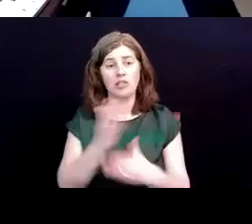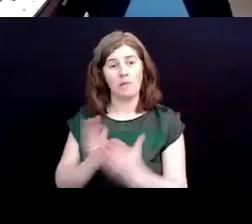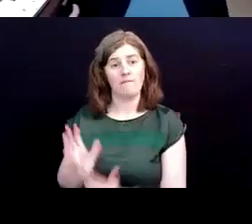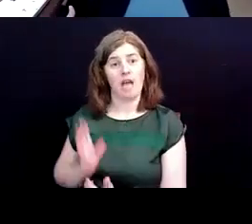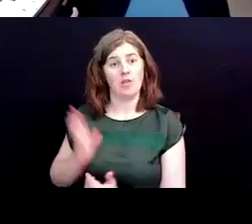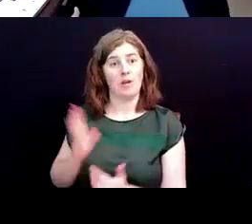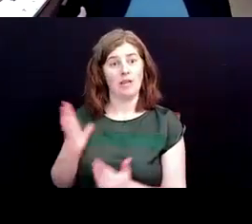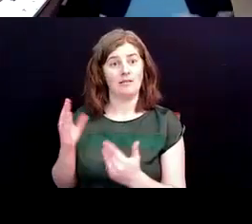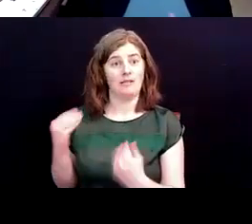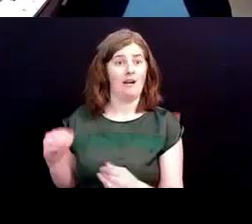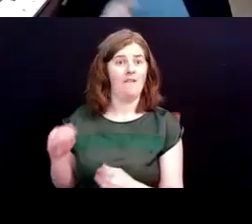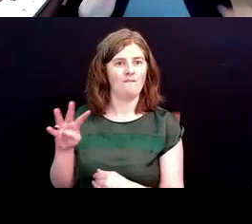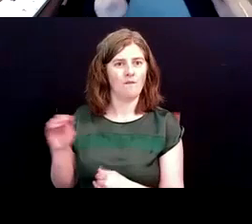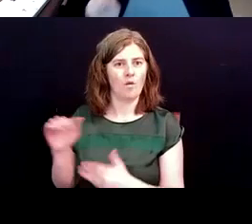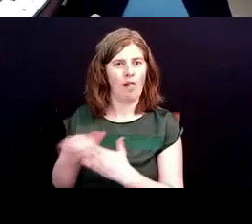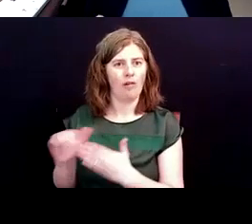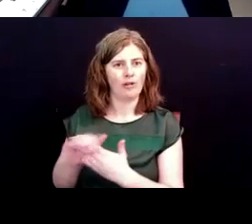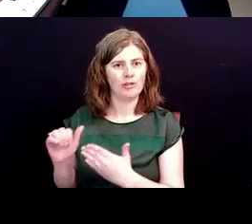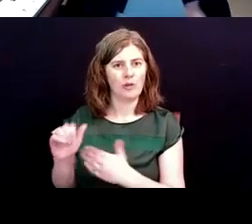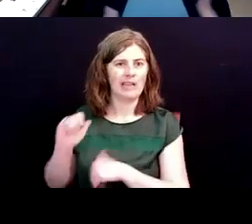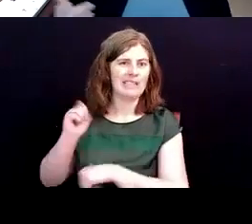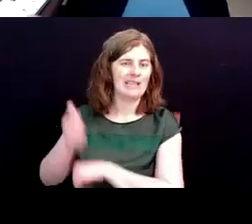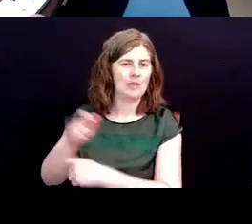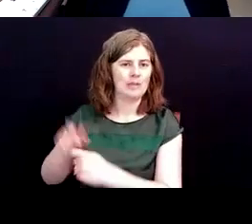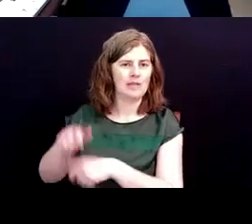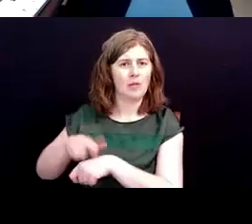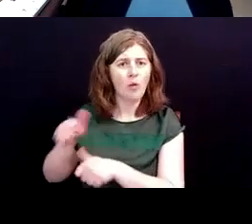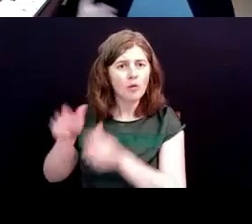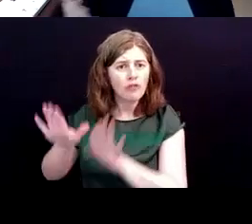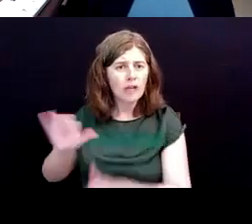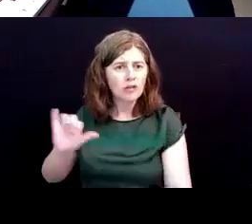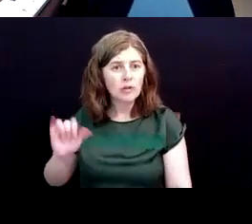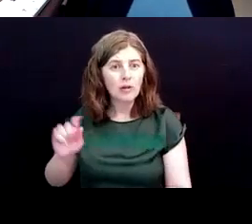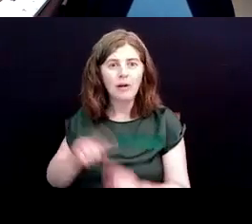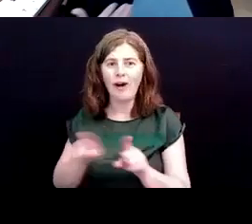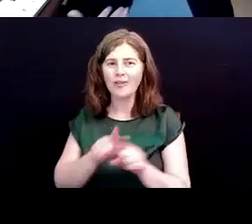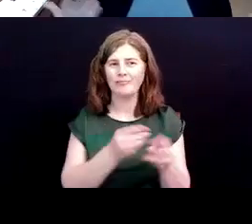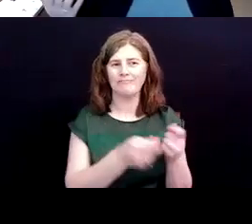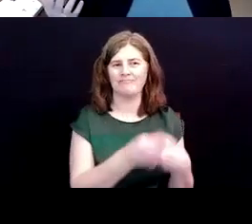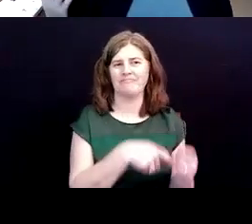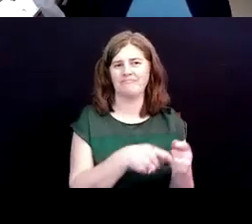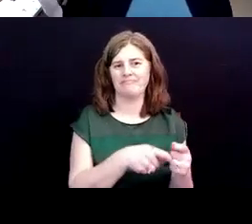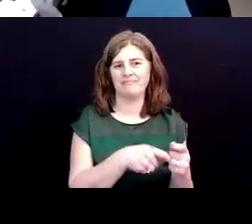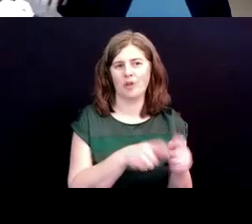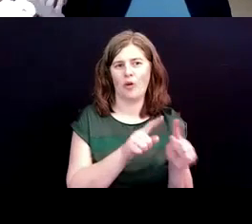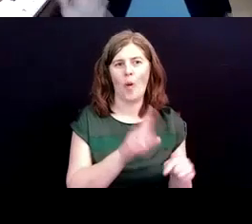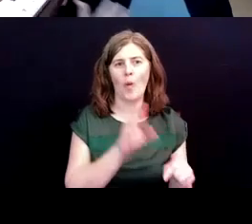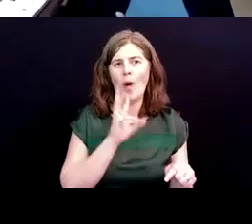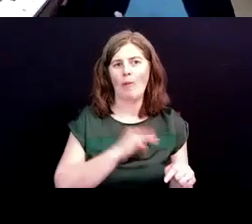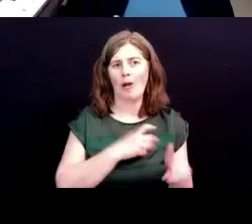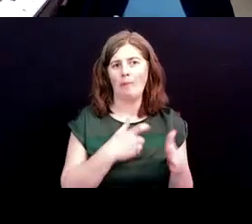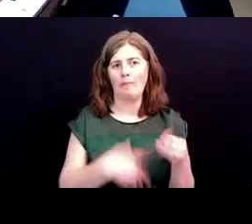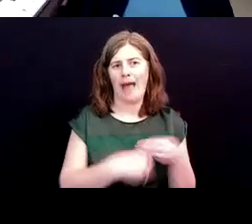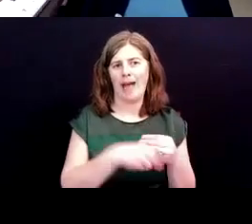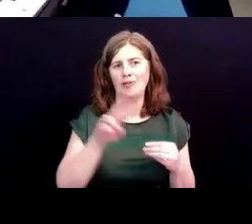like $40 lights, that you can set to a timer, and those are great too. But you can also just put on a Walmart $2 timer, and it